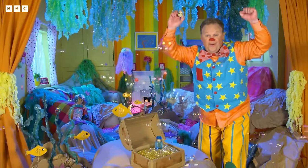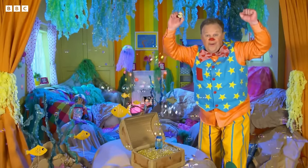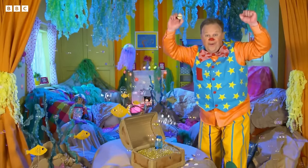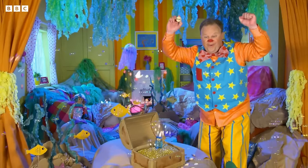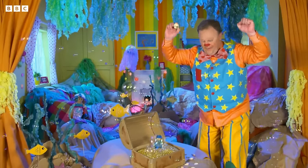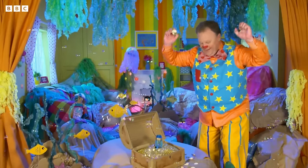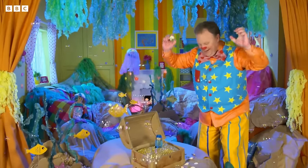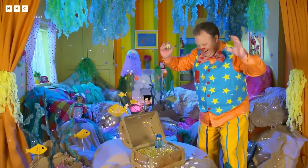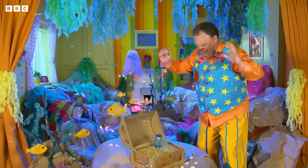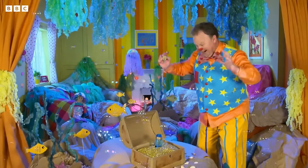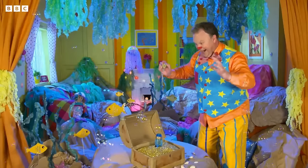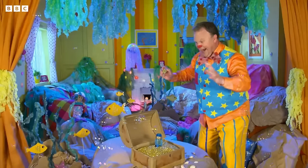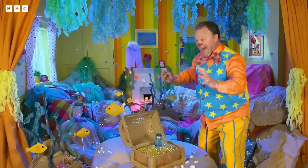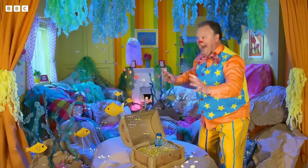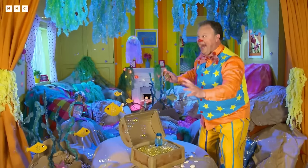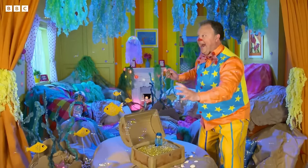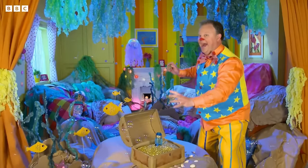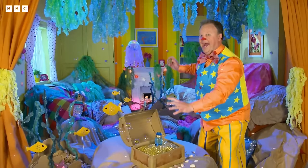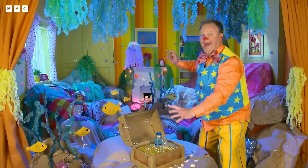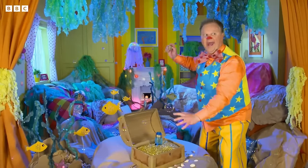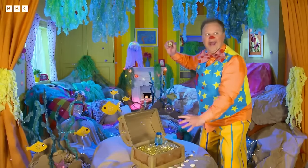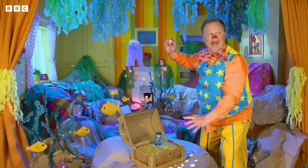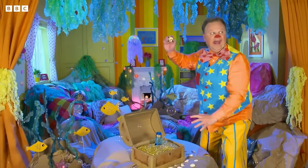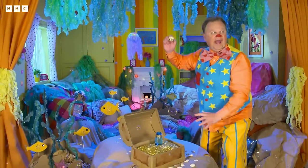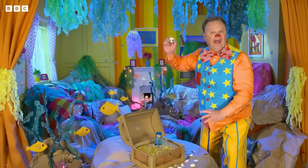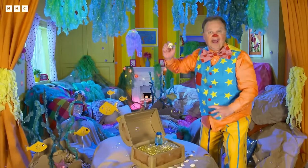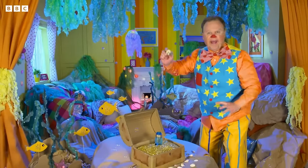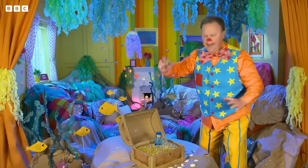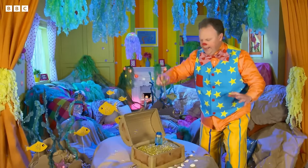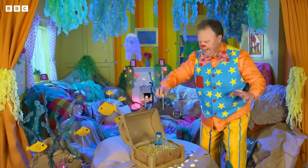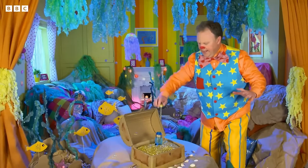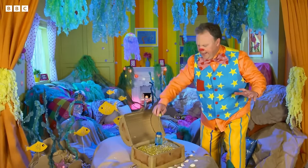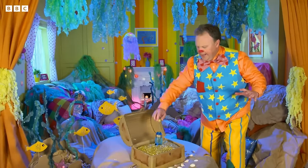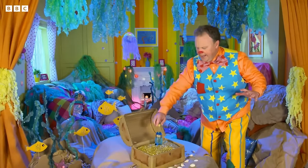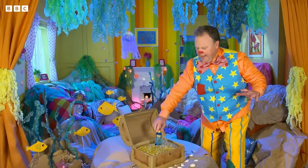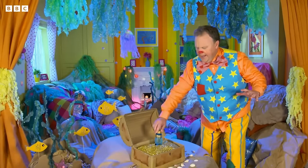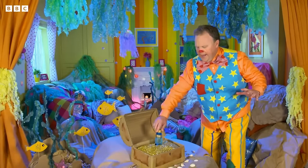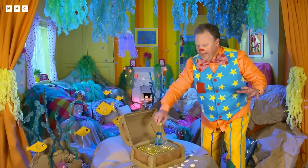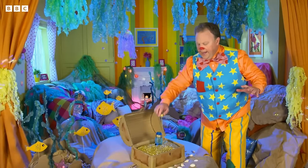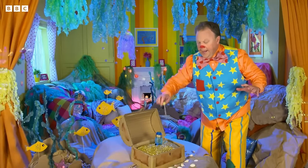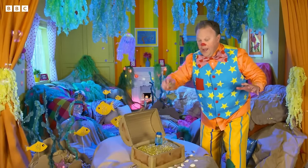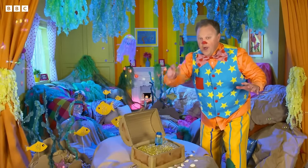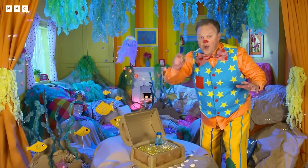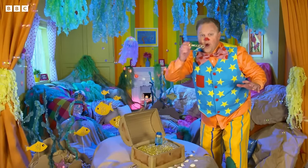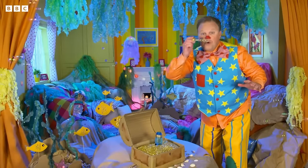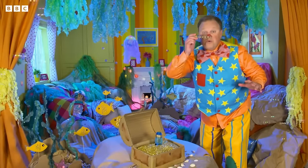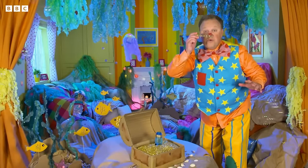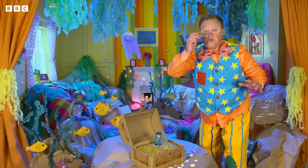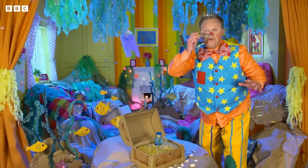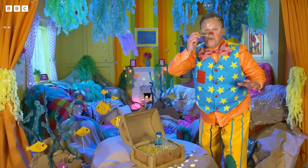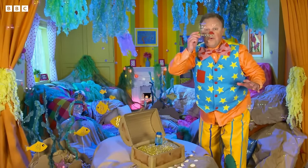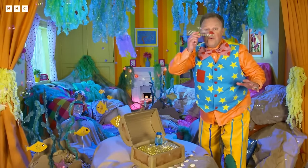Woohoo! Before you go exploring, Mr. Tumble, please could you show us a sign for